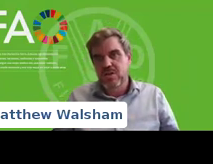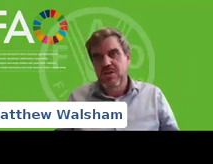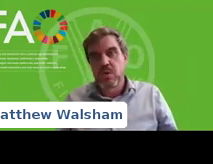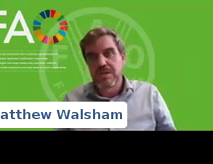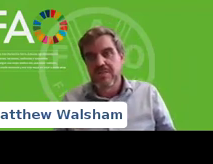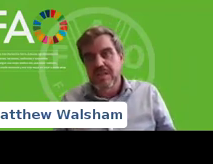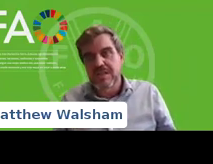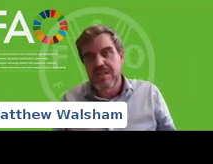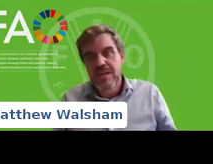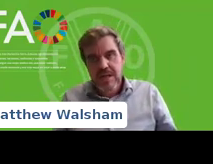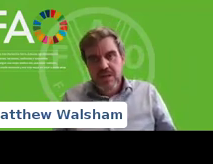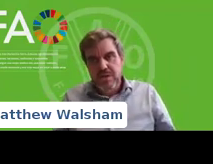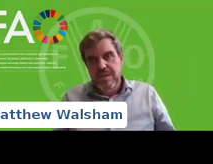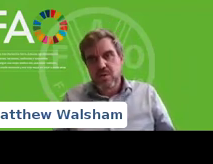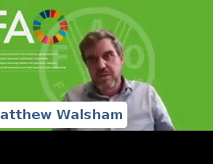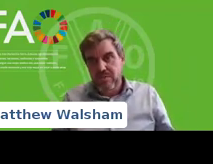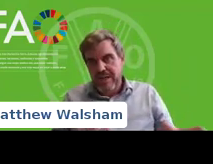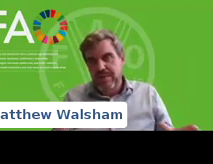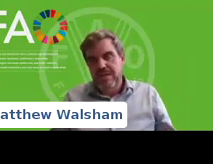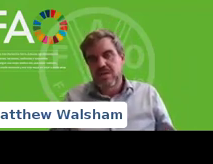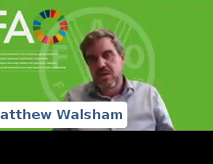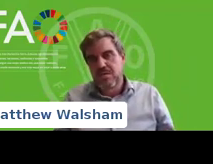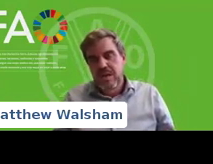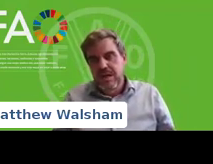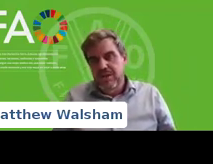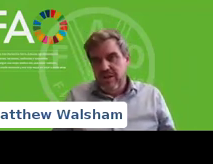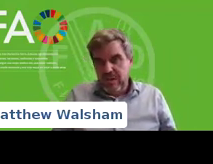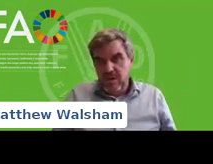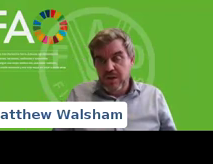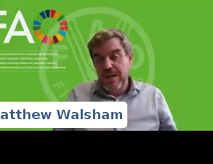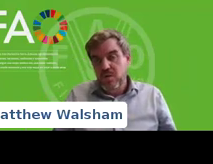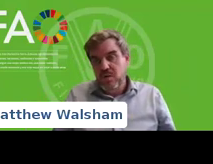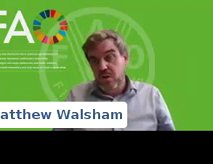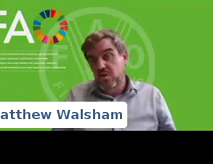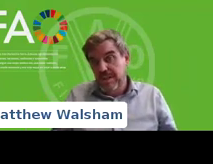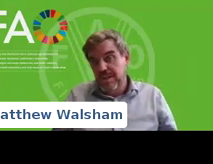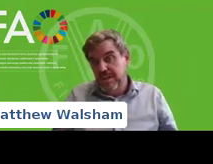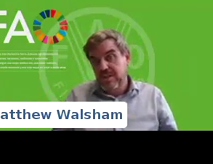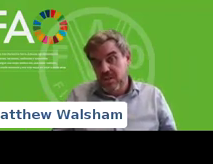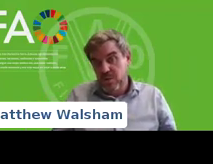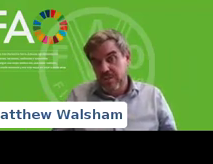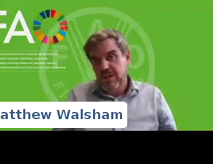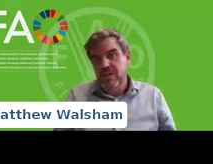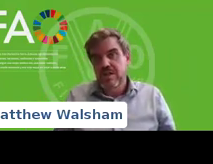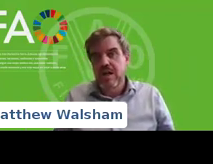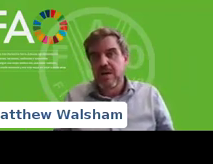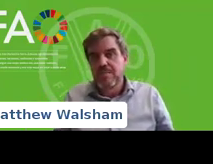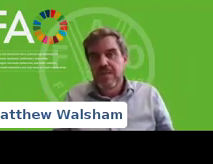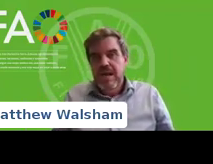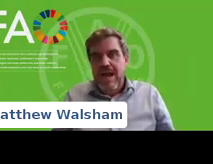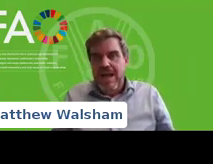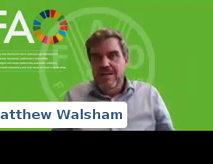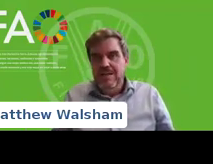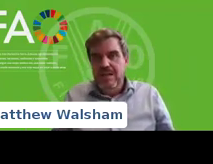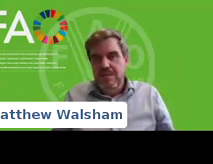is an FCDO-supported facility to explore different aspects of gender inclusion and also crises and social protection.